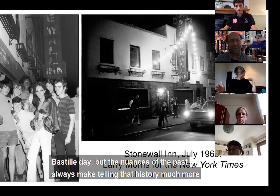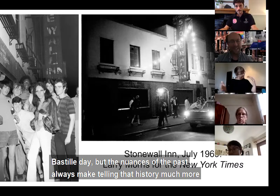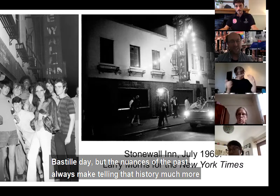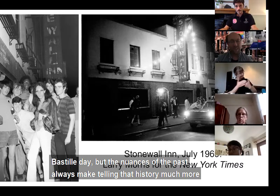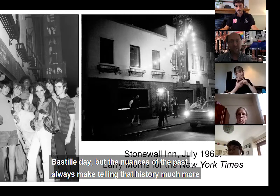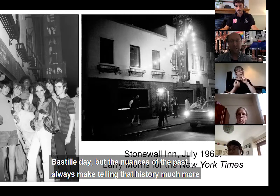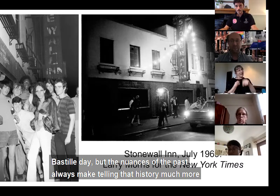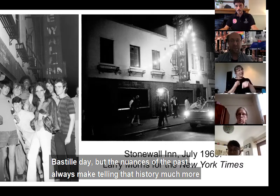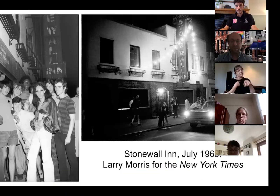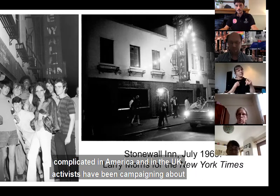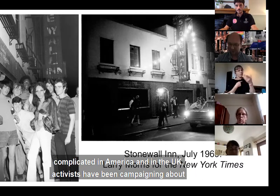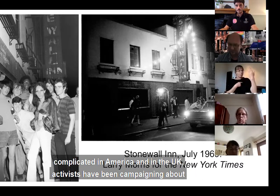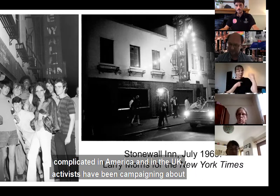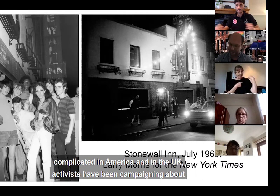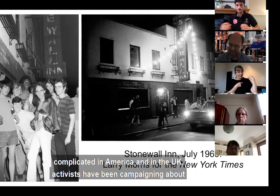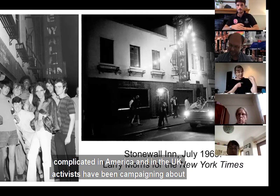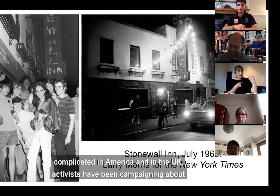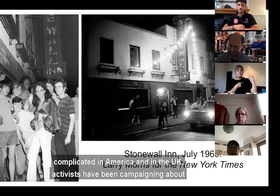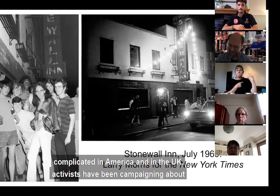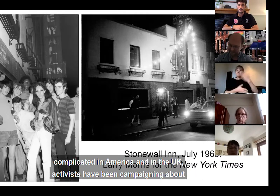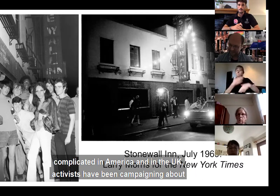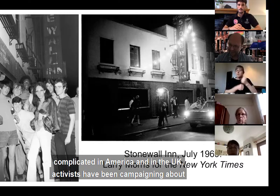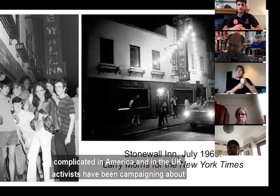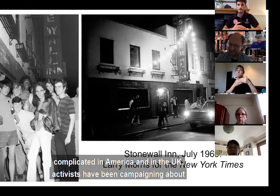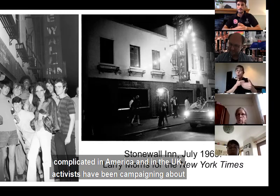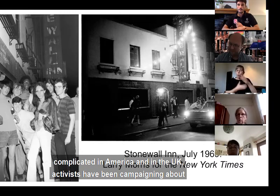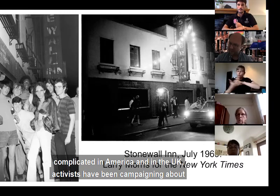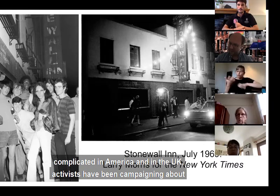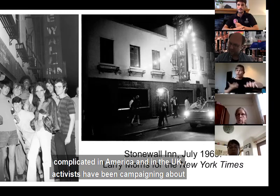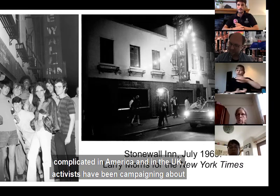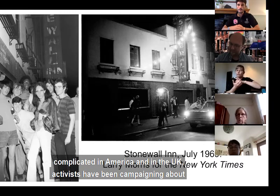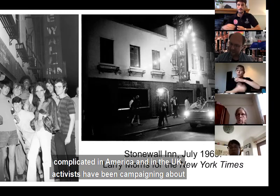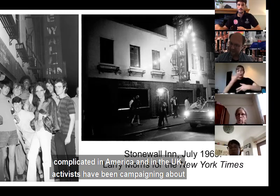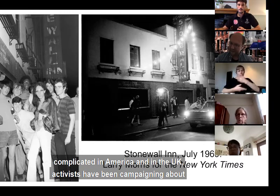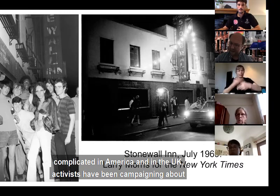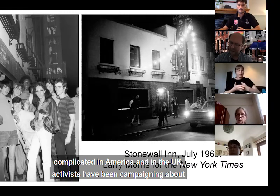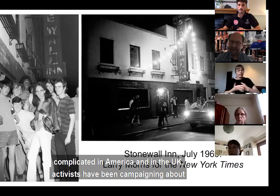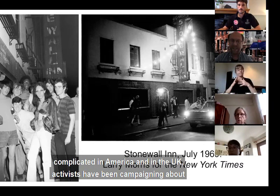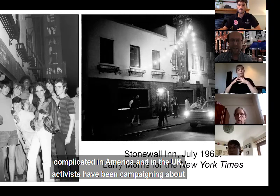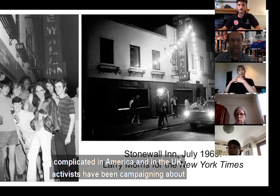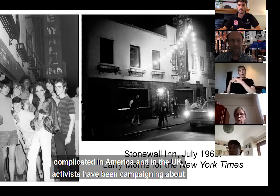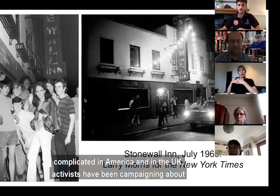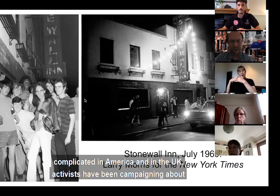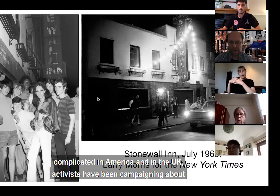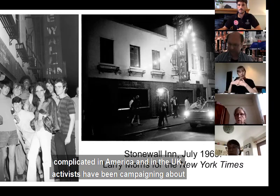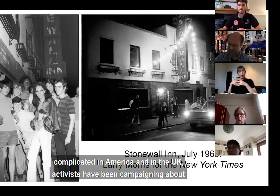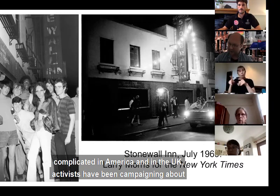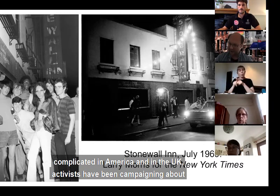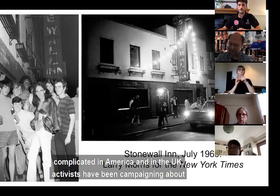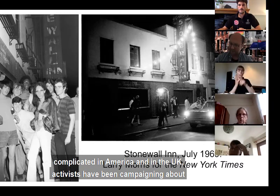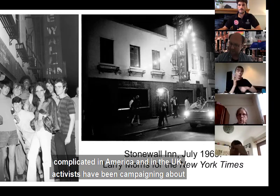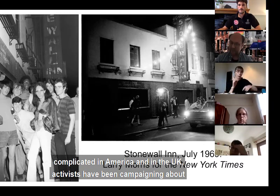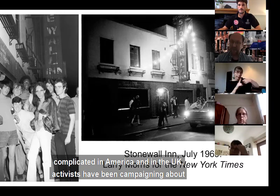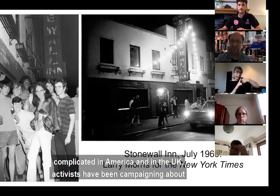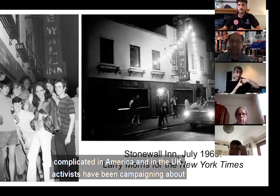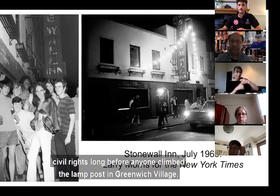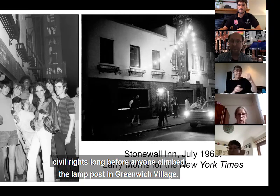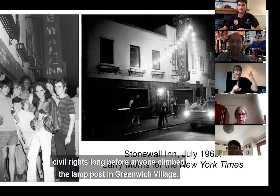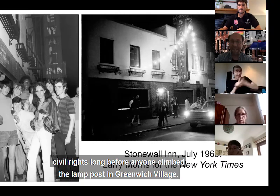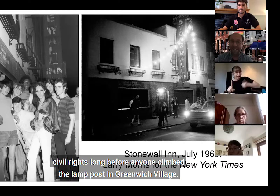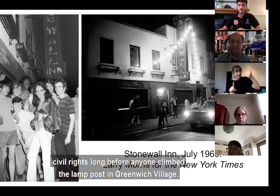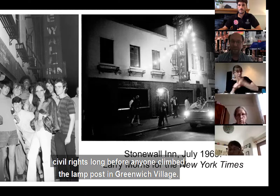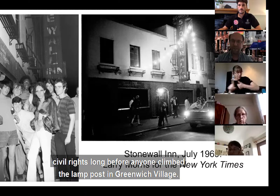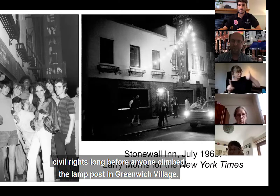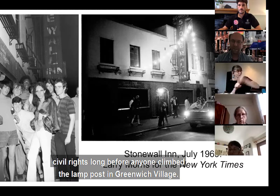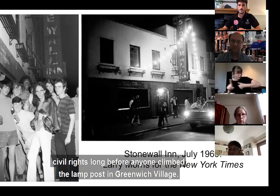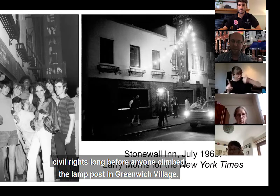that history much more complicated. In America and in the UK, activists had been